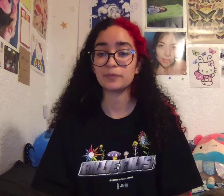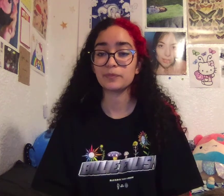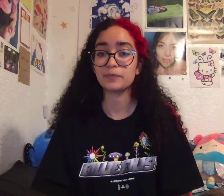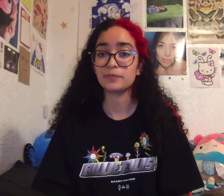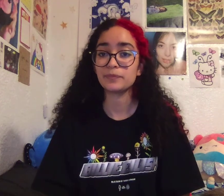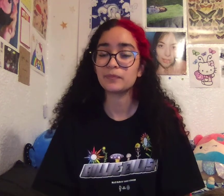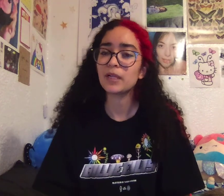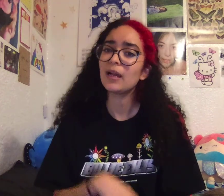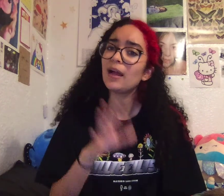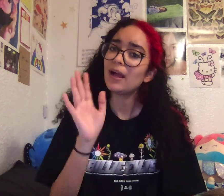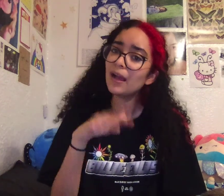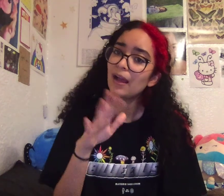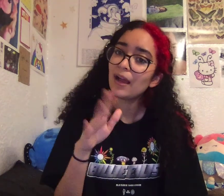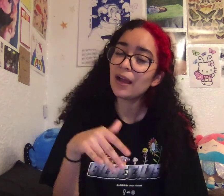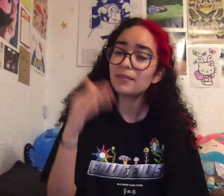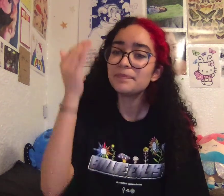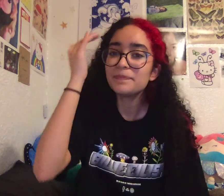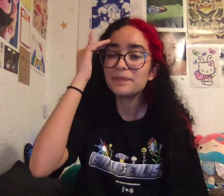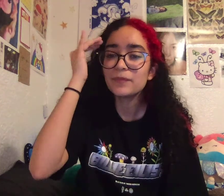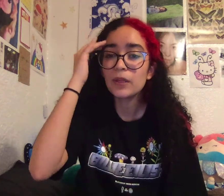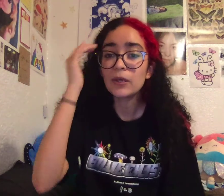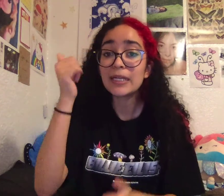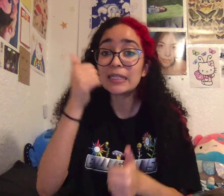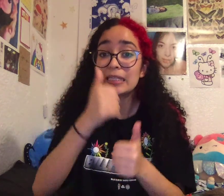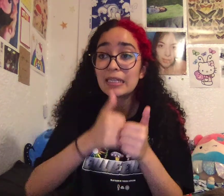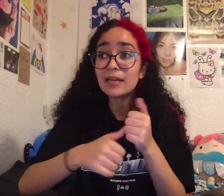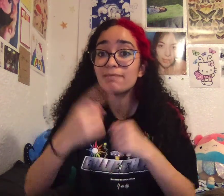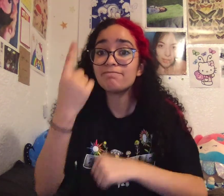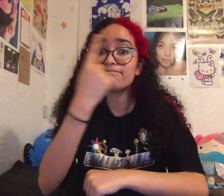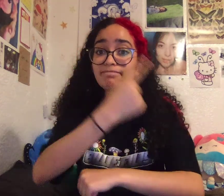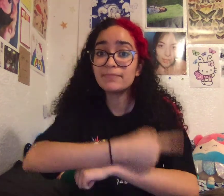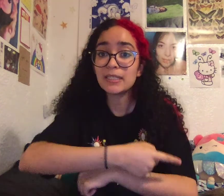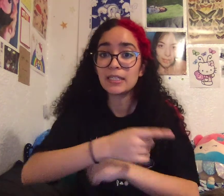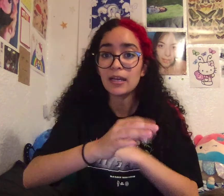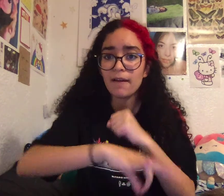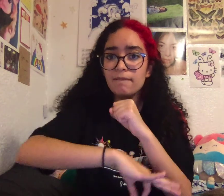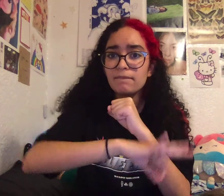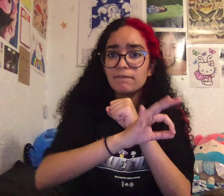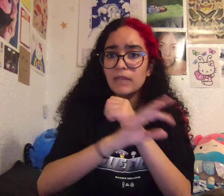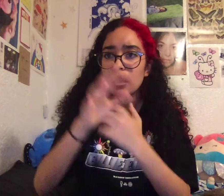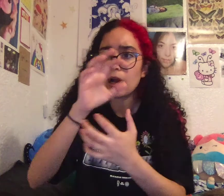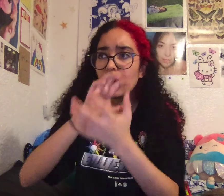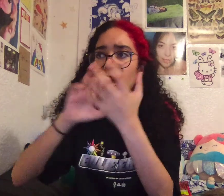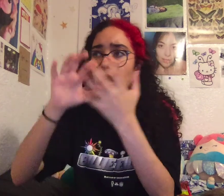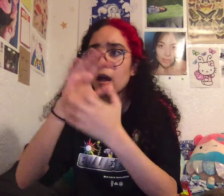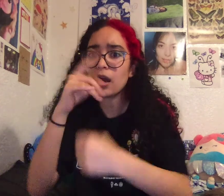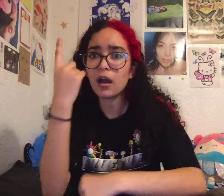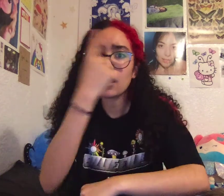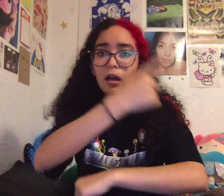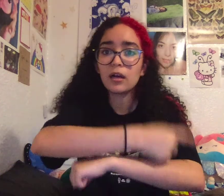Hey, did you know every day on Venus is a cloudy day? And the clouds are